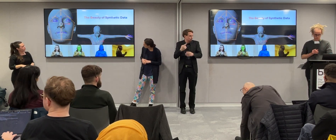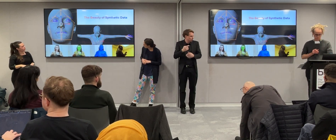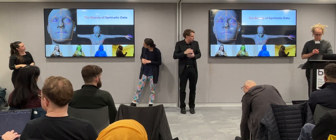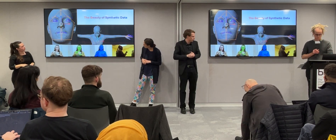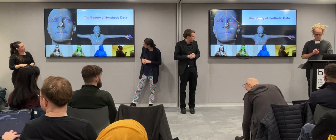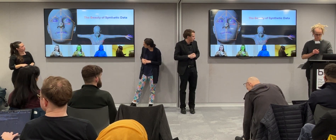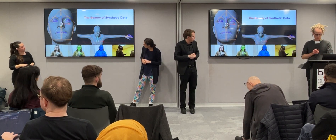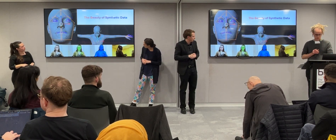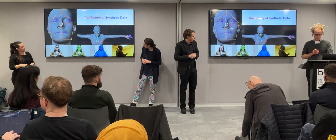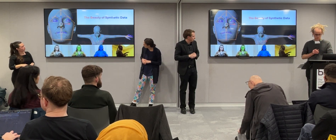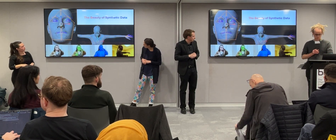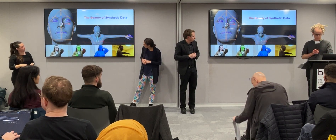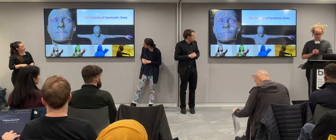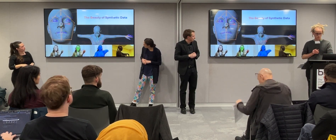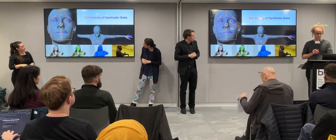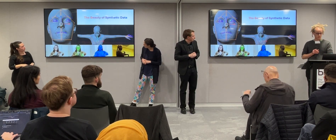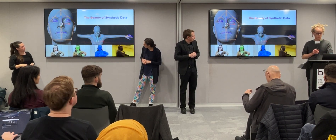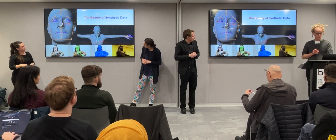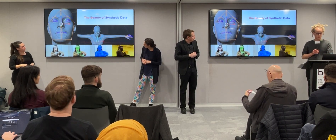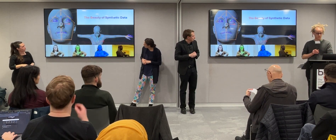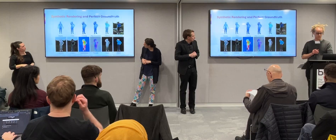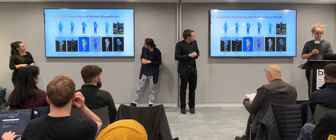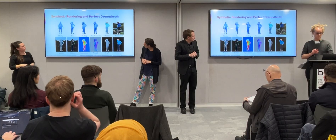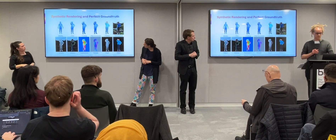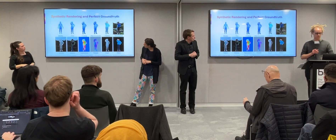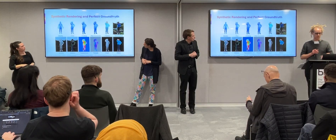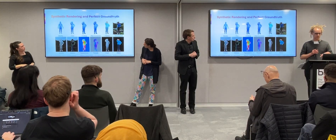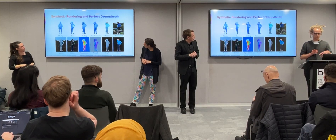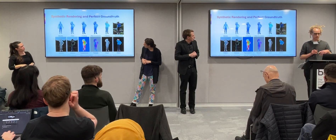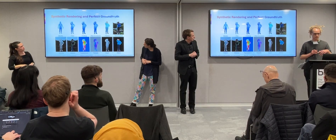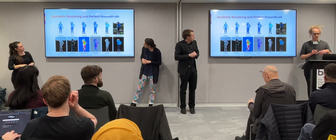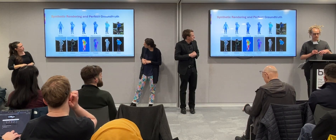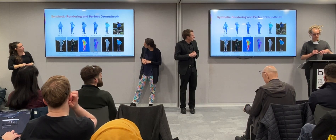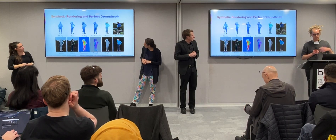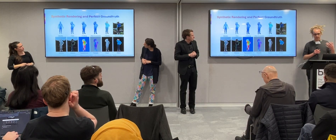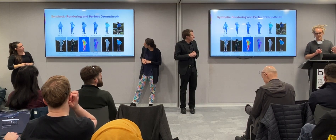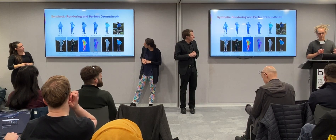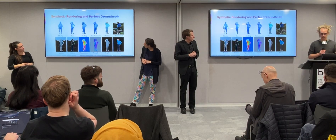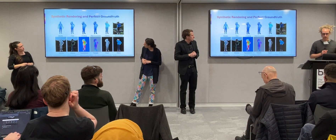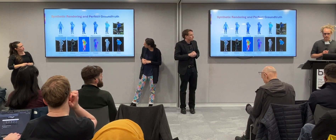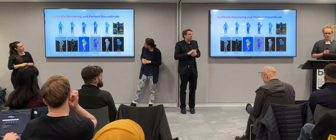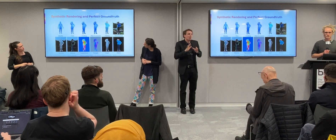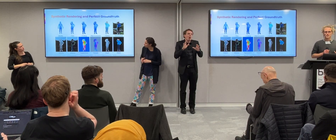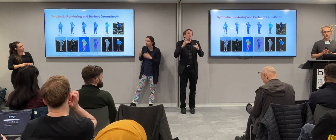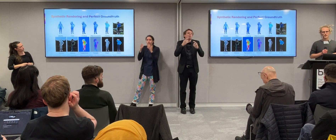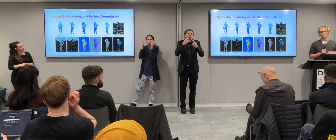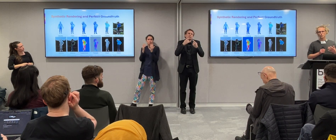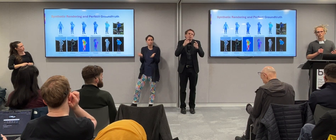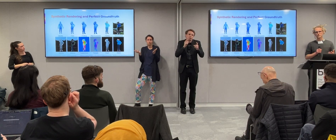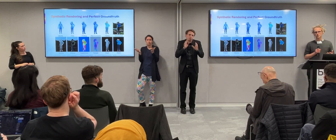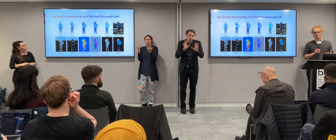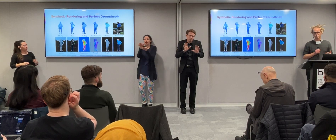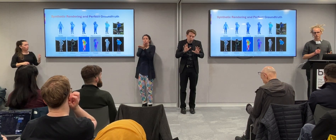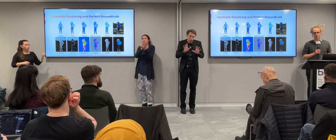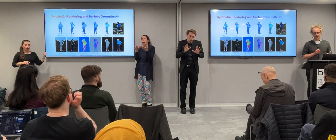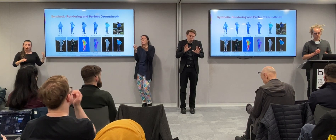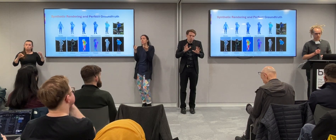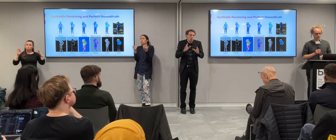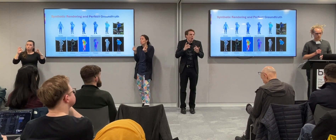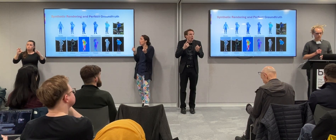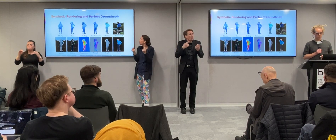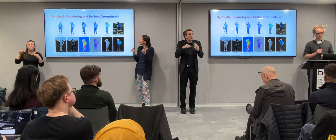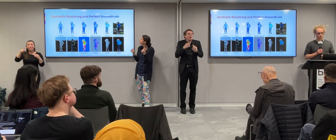Right. I want to call out that the nice thing about this is that we get perfect ground truth,